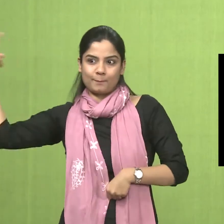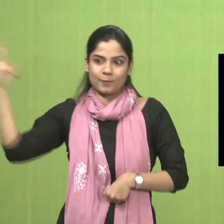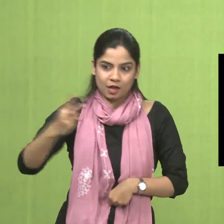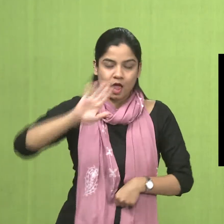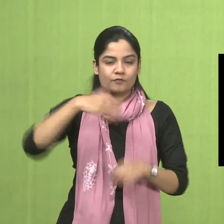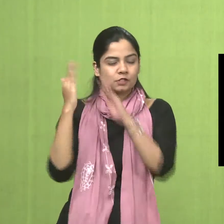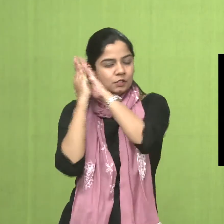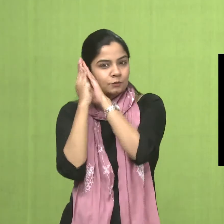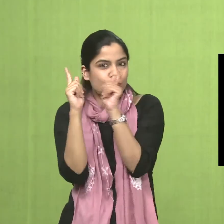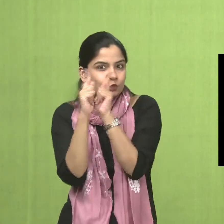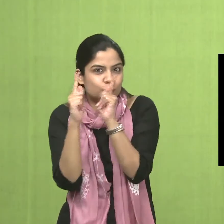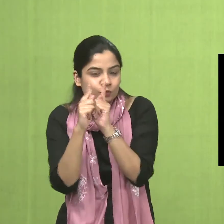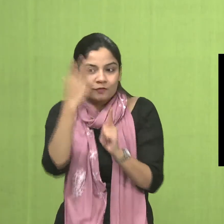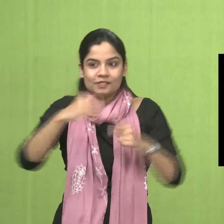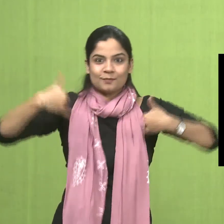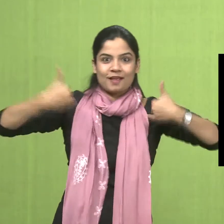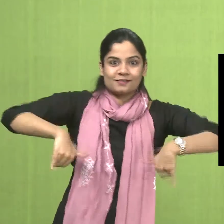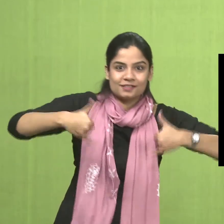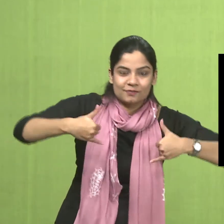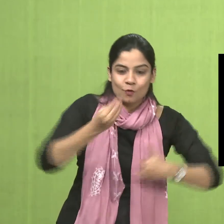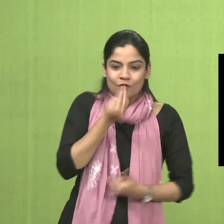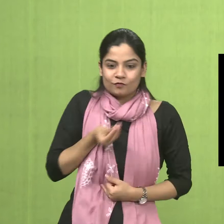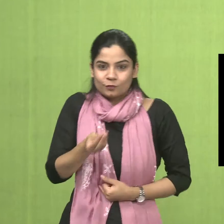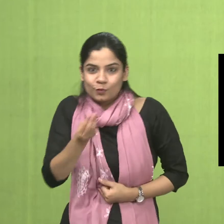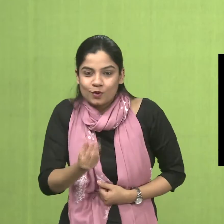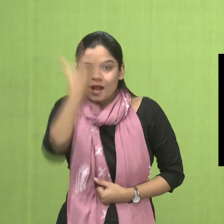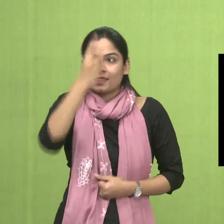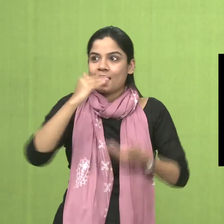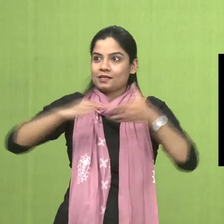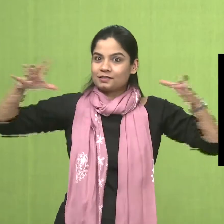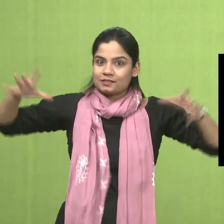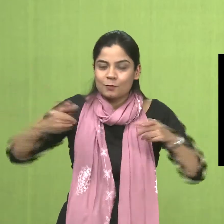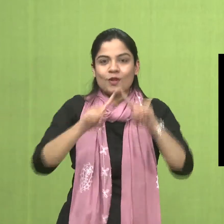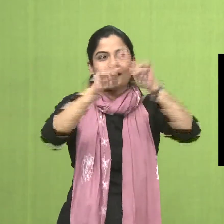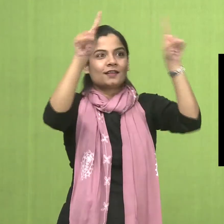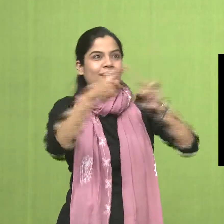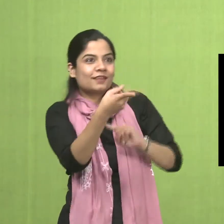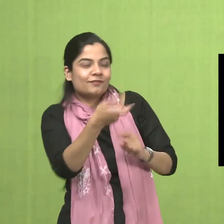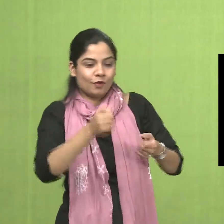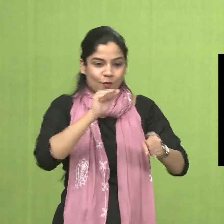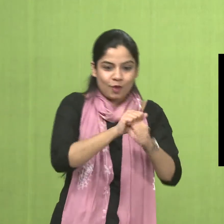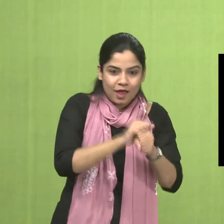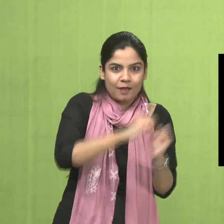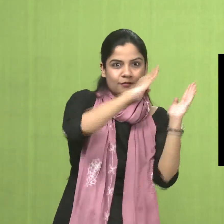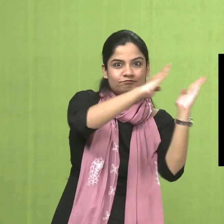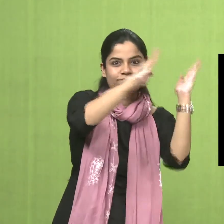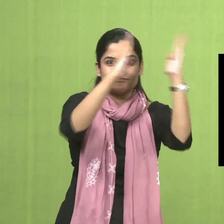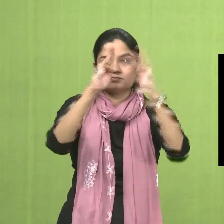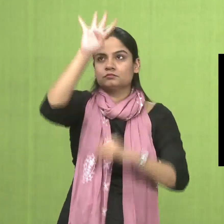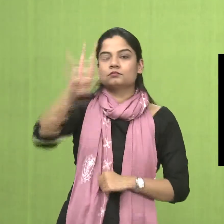them up, remember to pick them up, take a nap, etc. So doing everything on time. So anything that has to